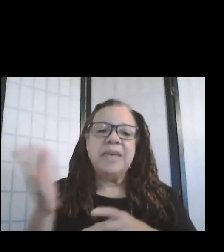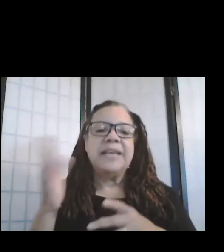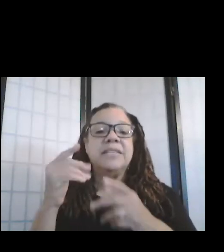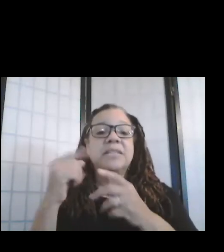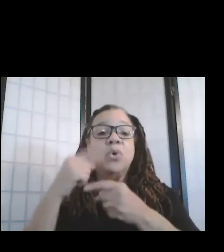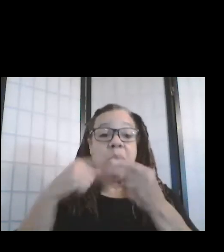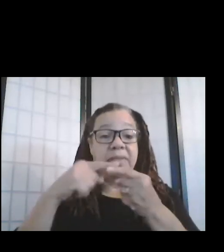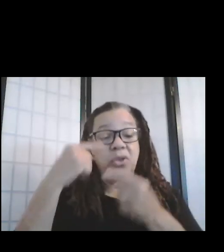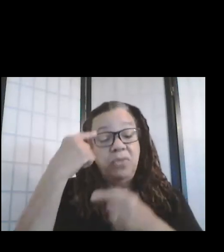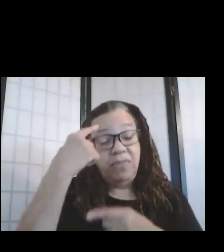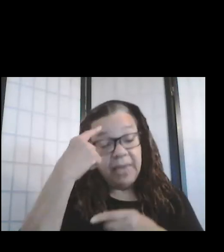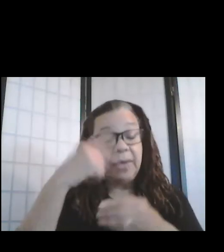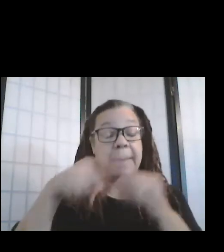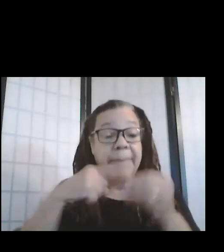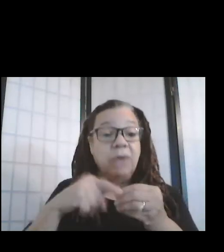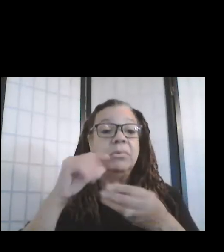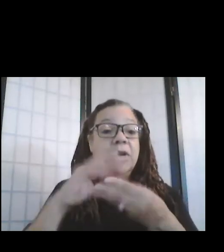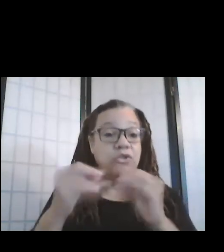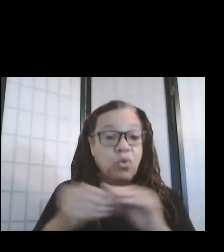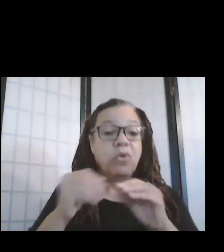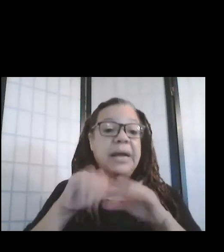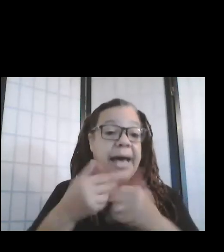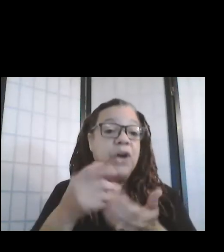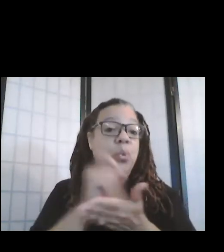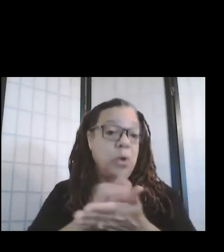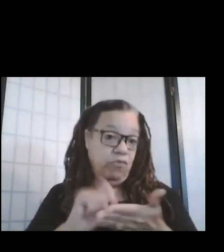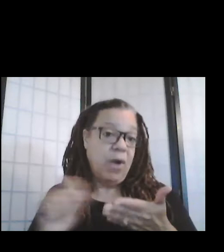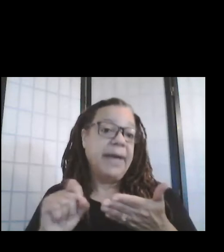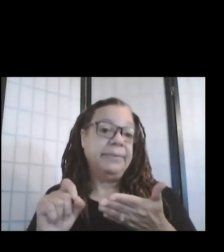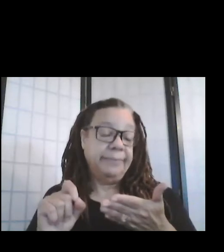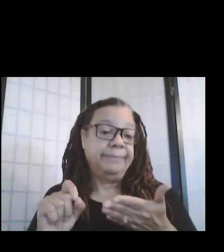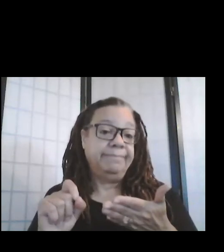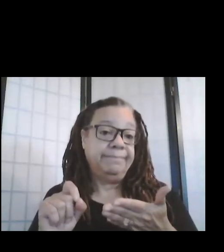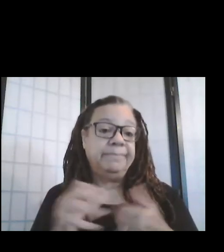way a story sometimes works. And